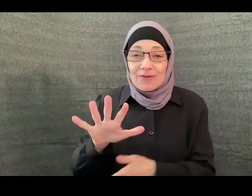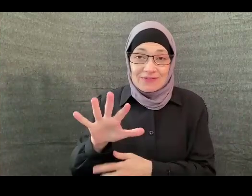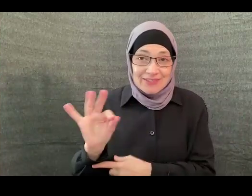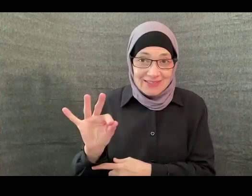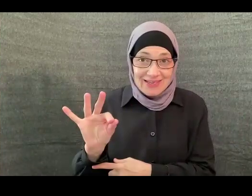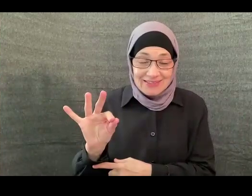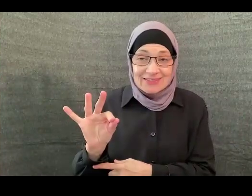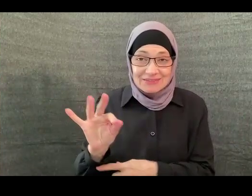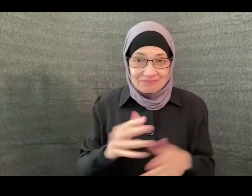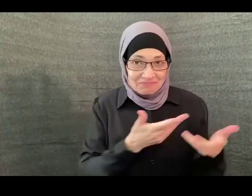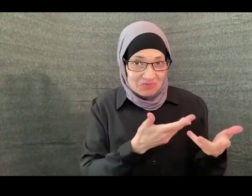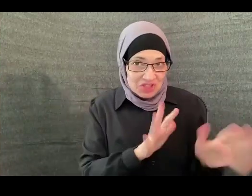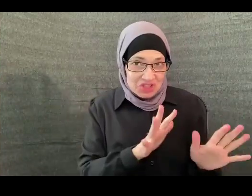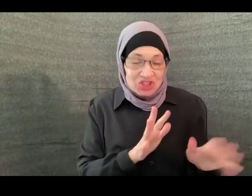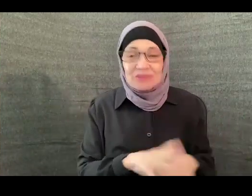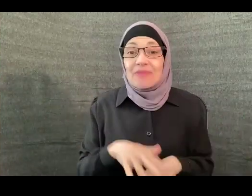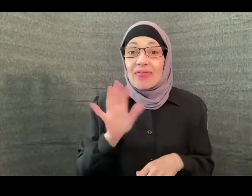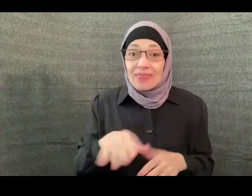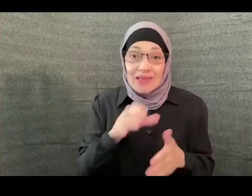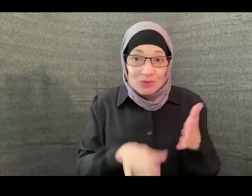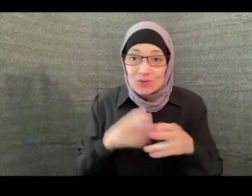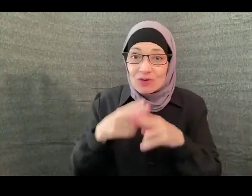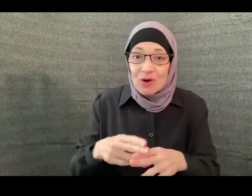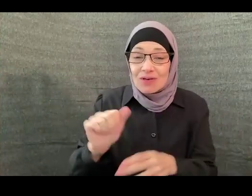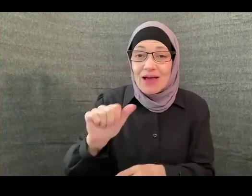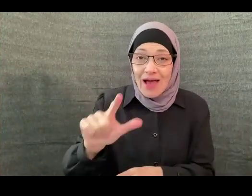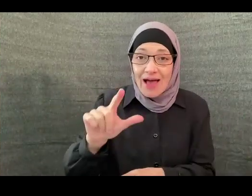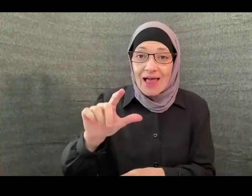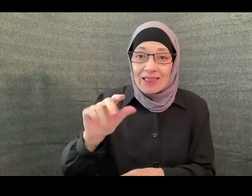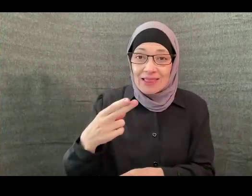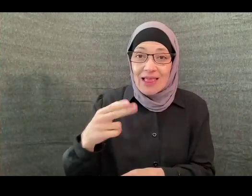59, named surah Al-Hashr,